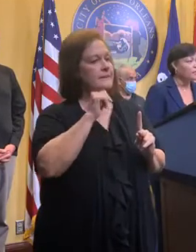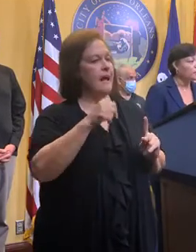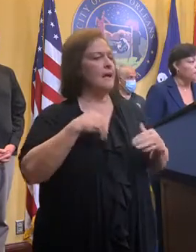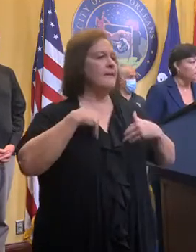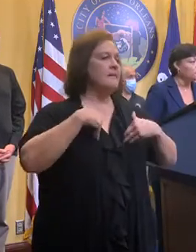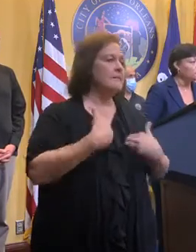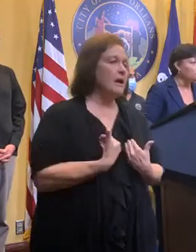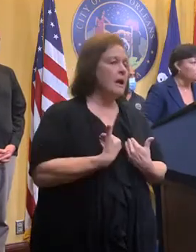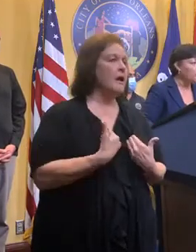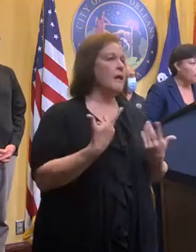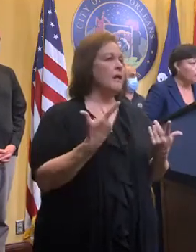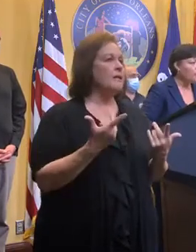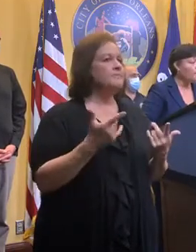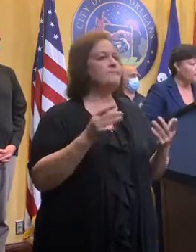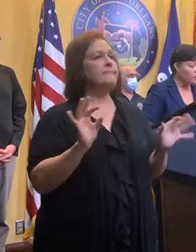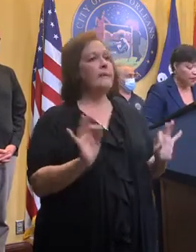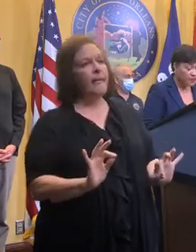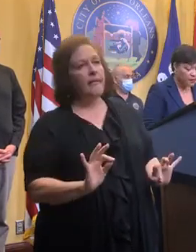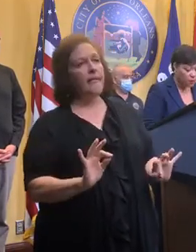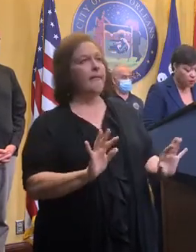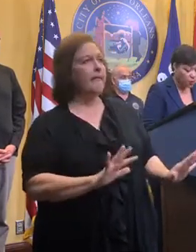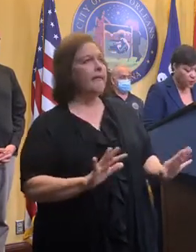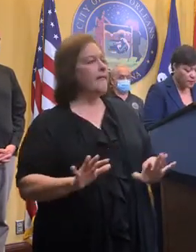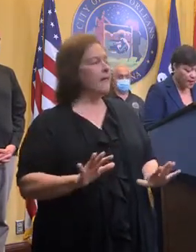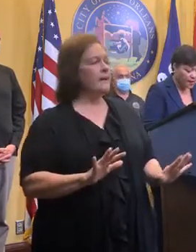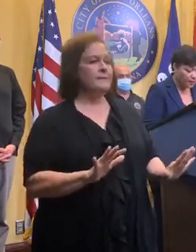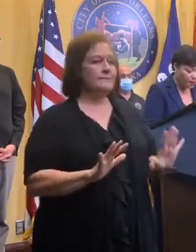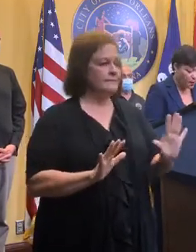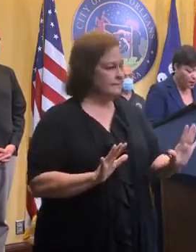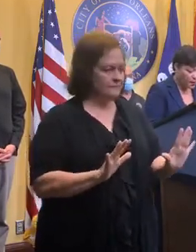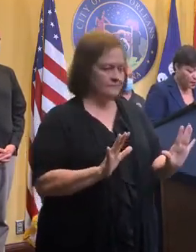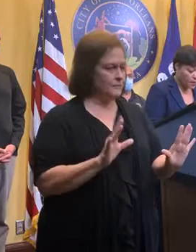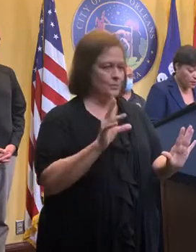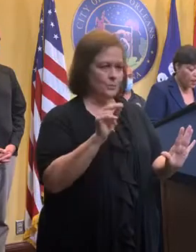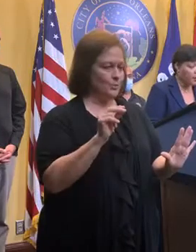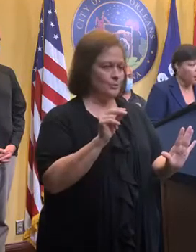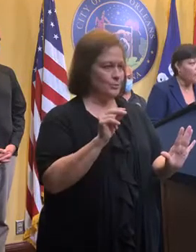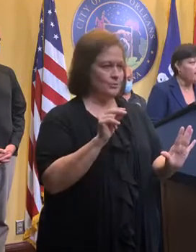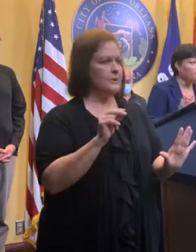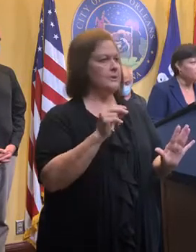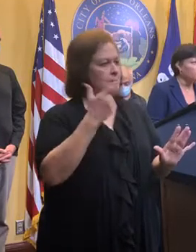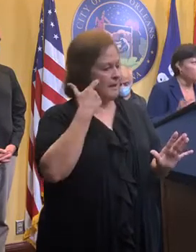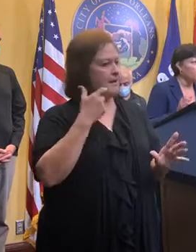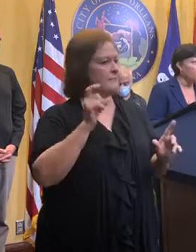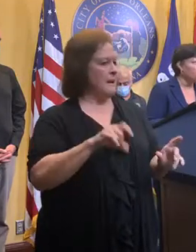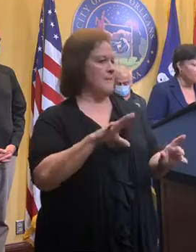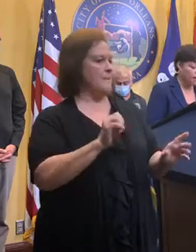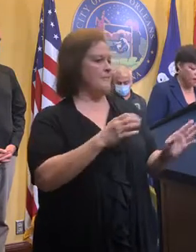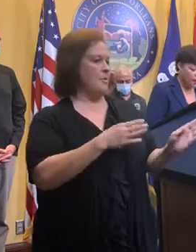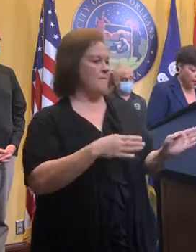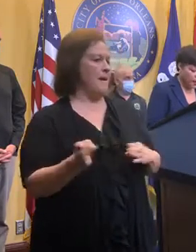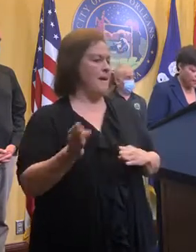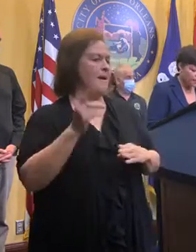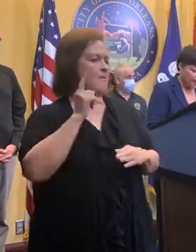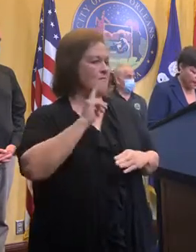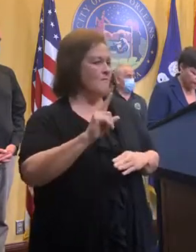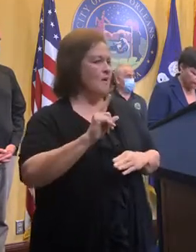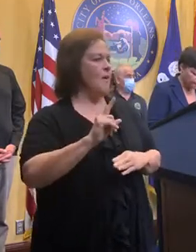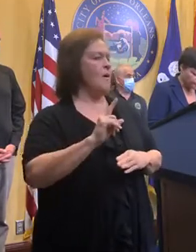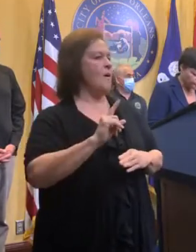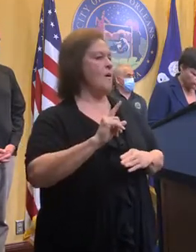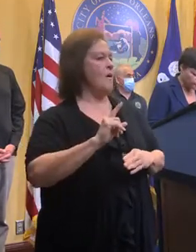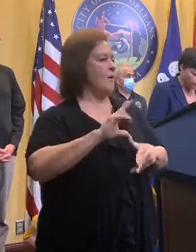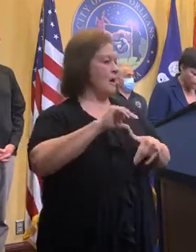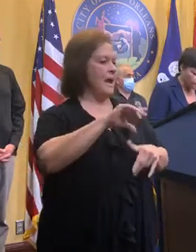fatigue as it relates to being prepared in the storms that are coming our way. This one, again, being